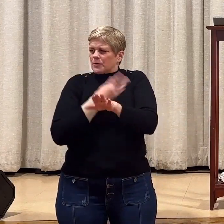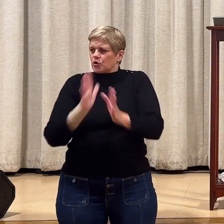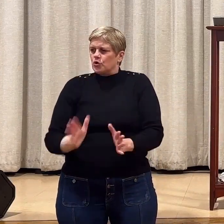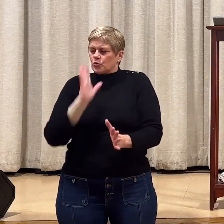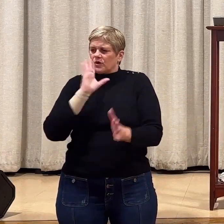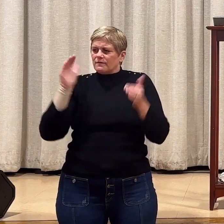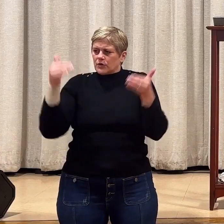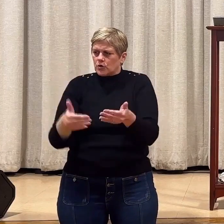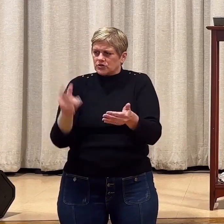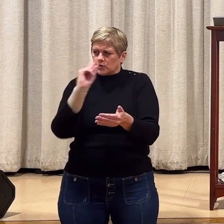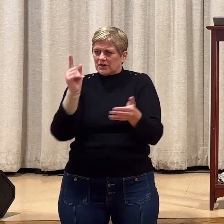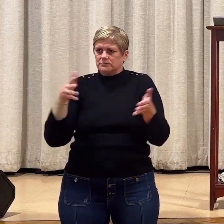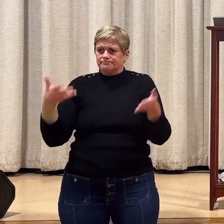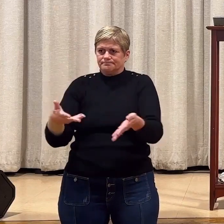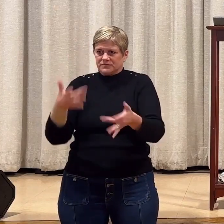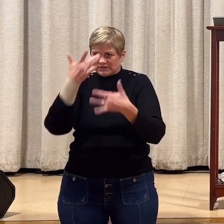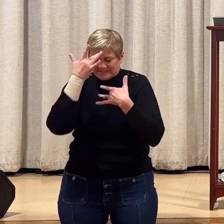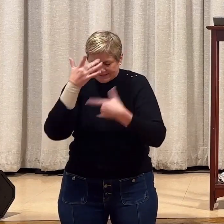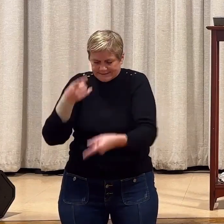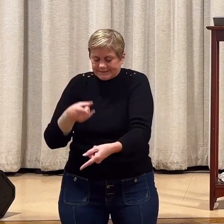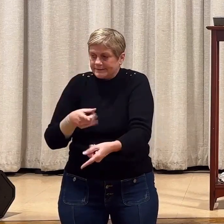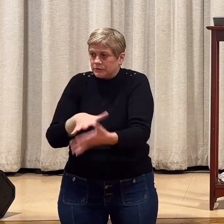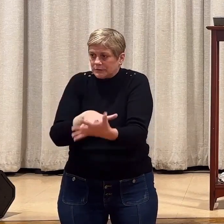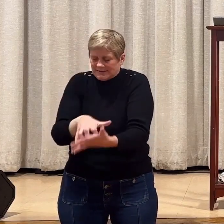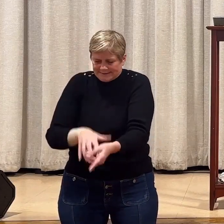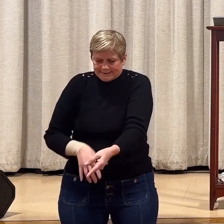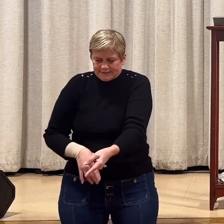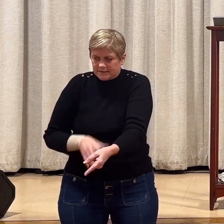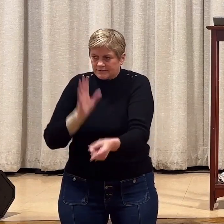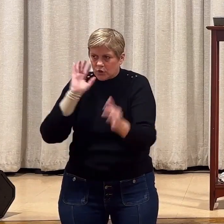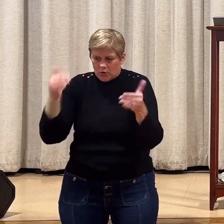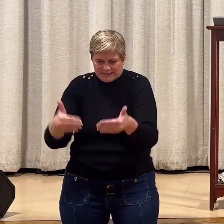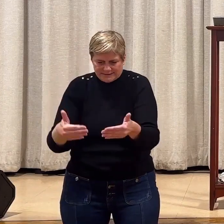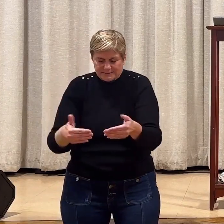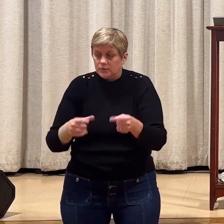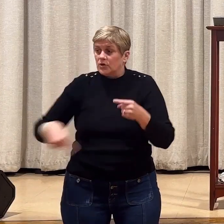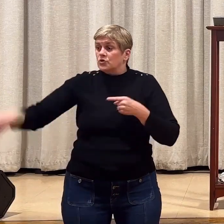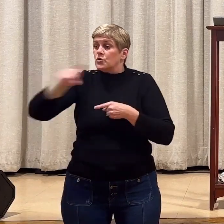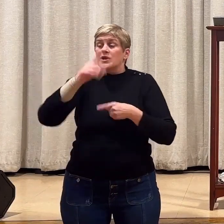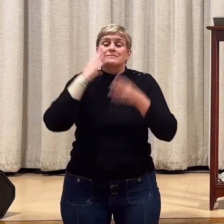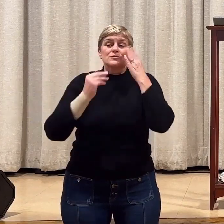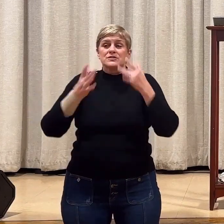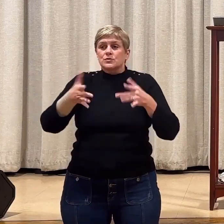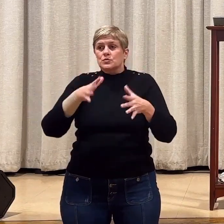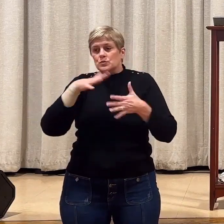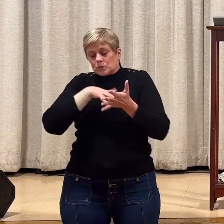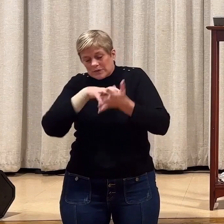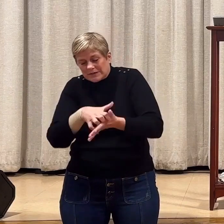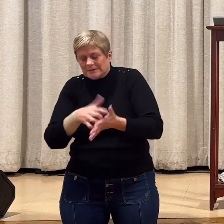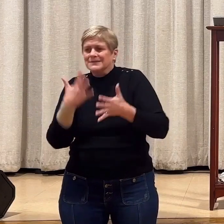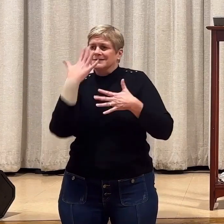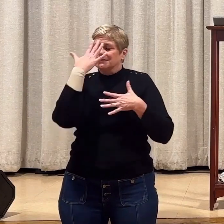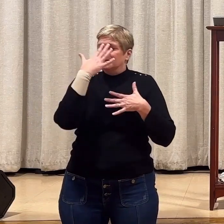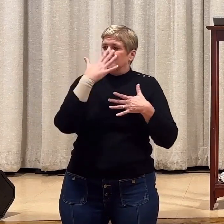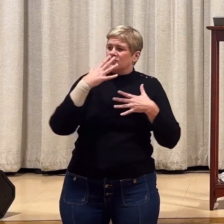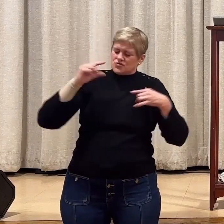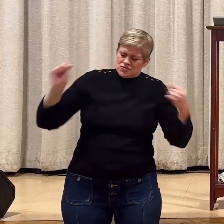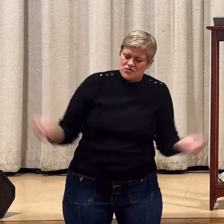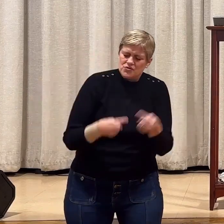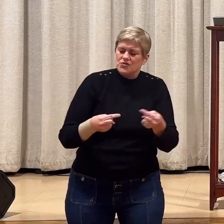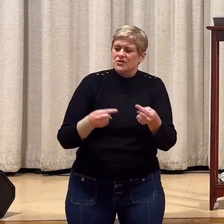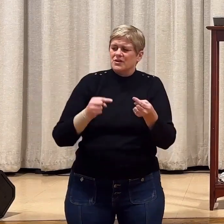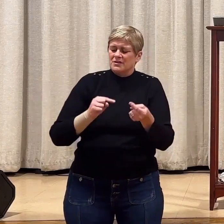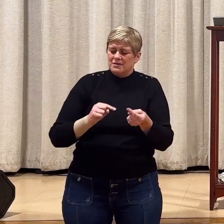or the sick sheep? The weak sheep, the sick sheep. When you're weak, when you're sick, when you're hurting, when you're in the